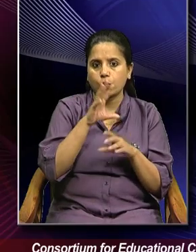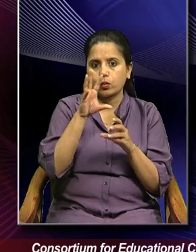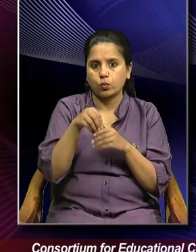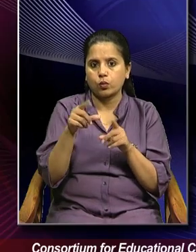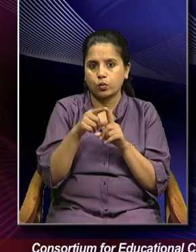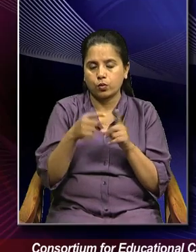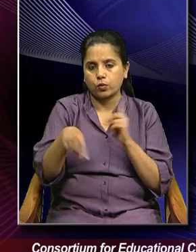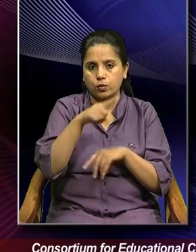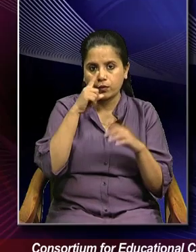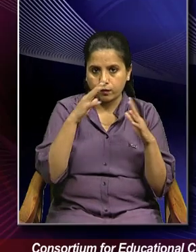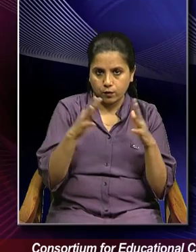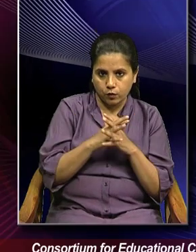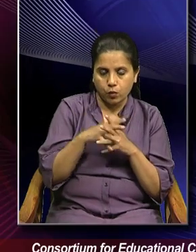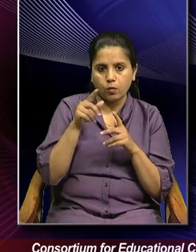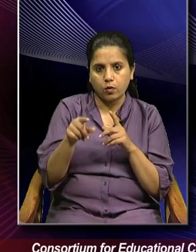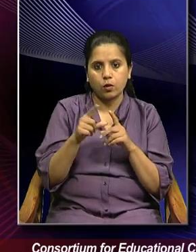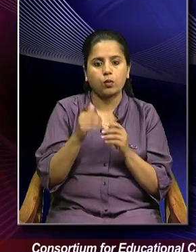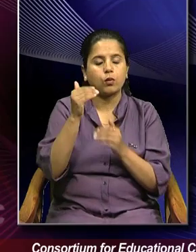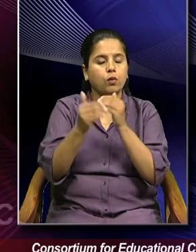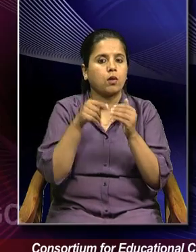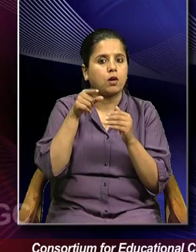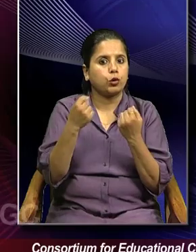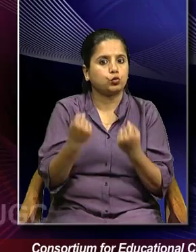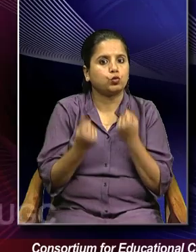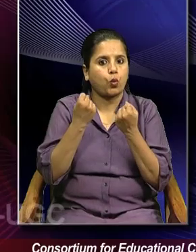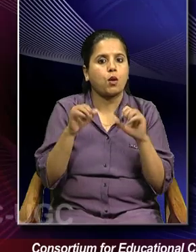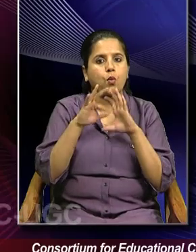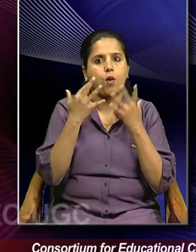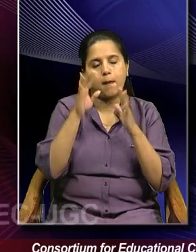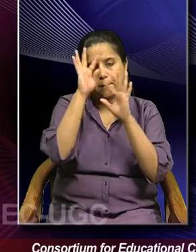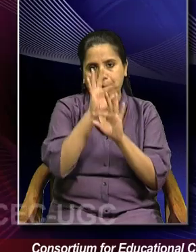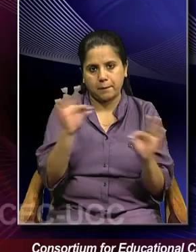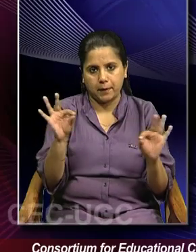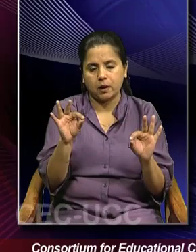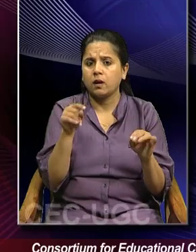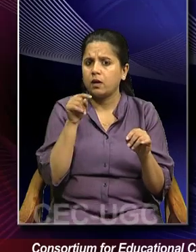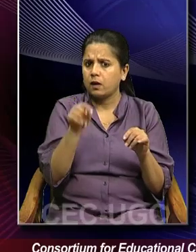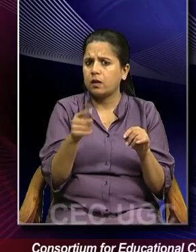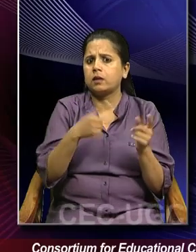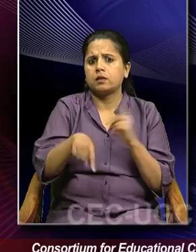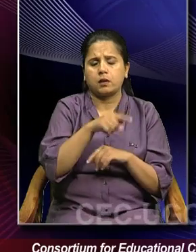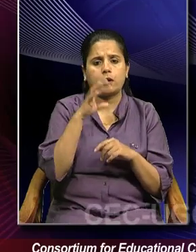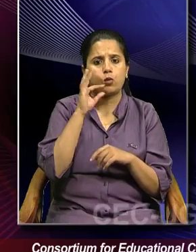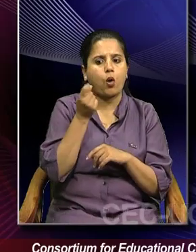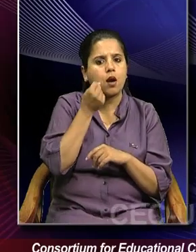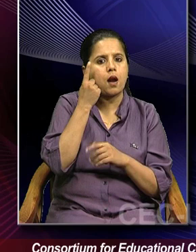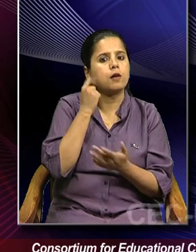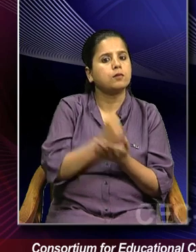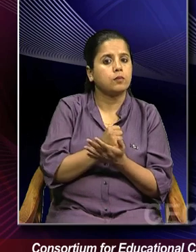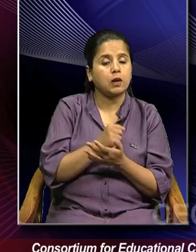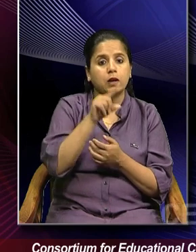by women towards strengthening world peace. Now, this becomes important to be understood